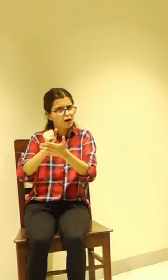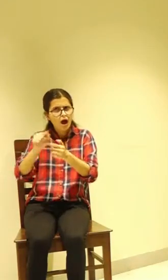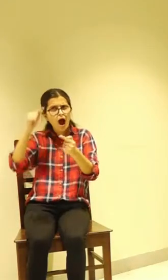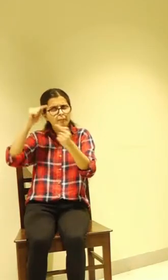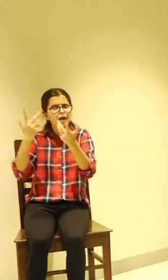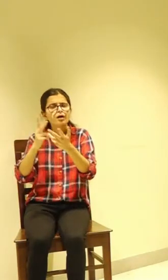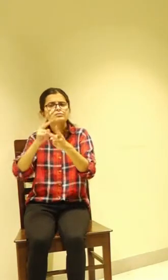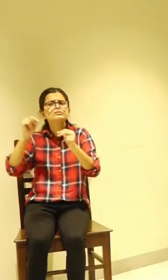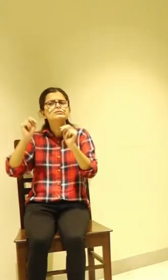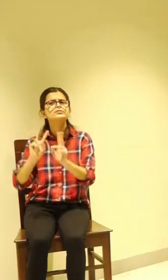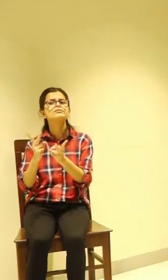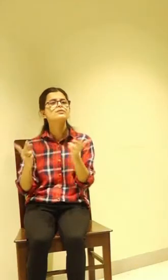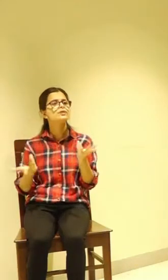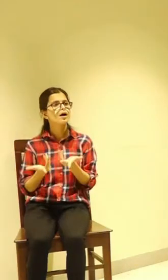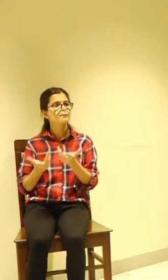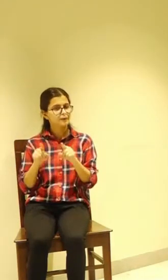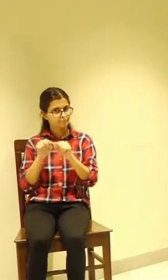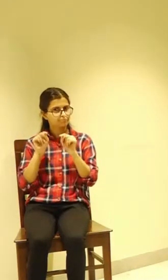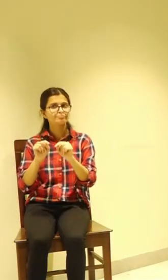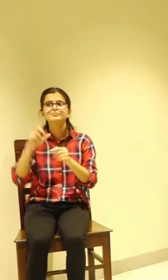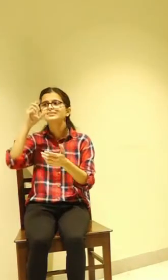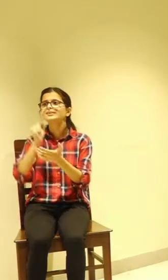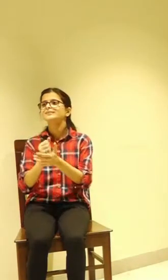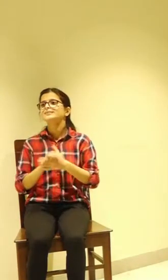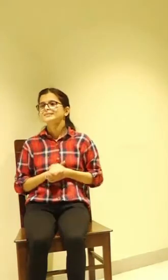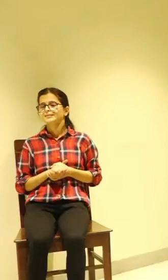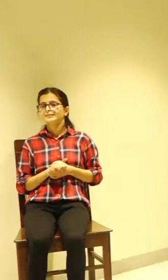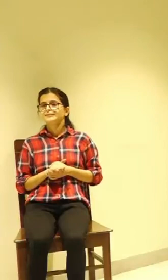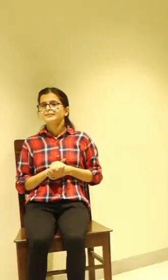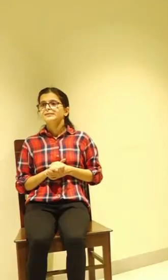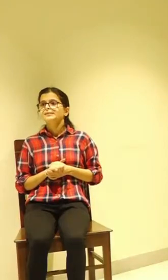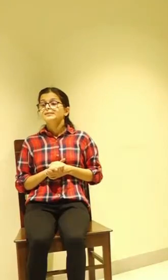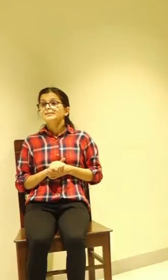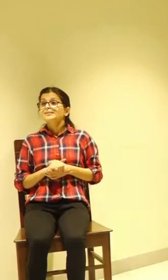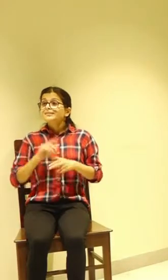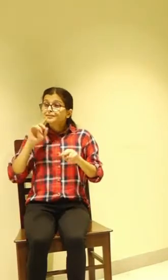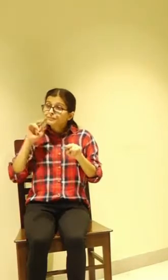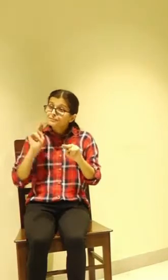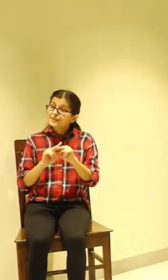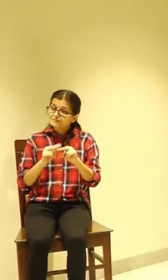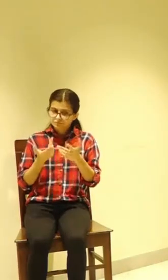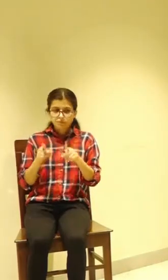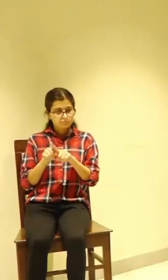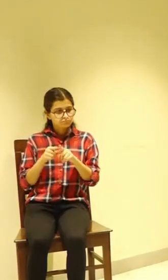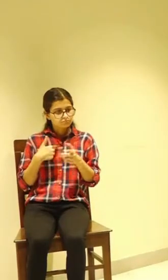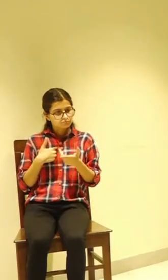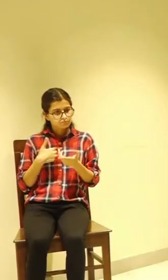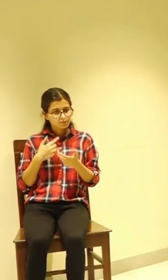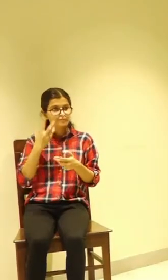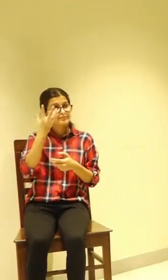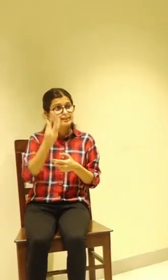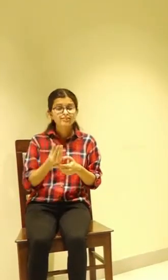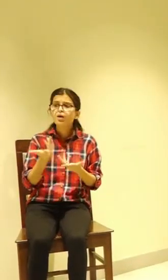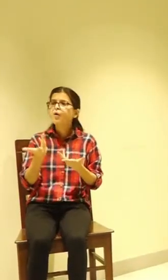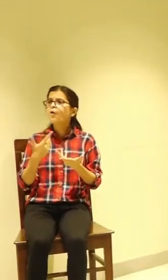applied. Yes, and it makes sense that even if there is such a thing as evening or dusk, that doesn't mean